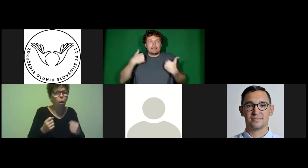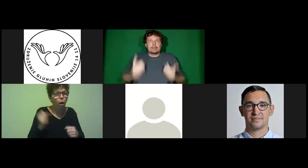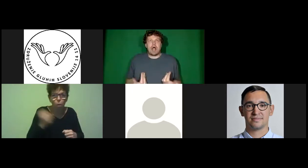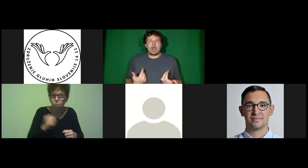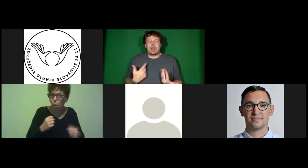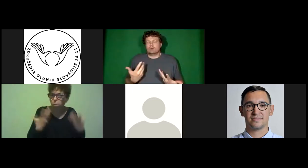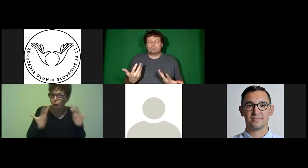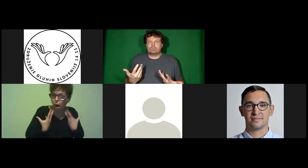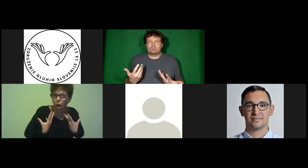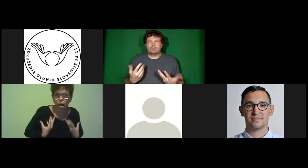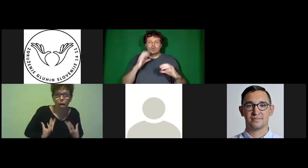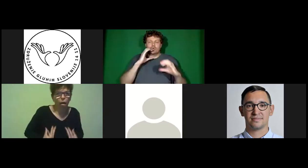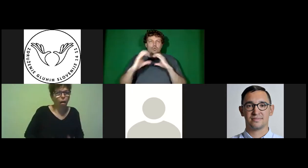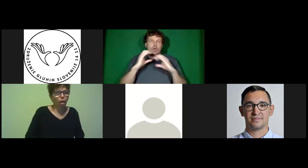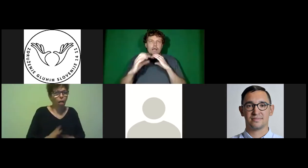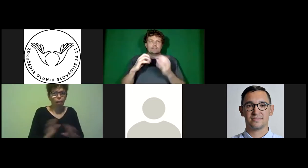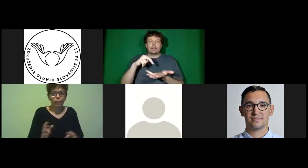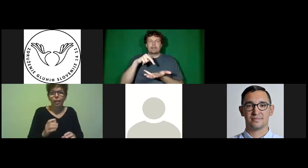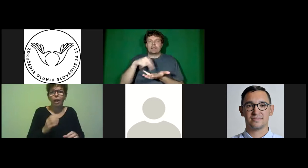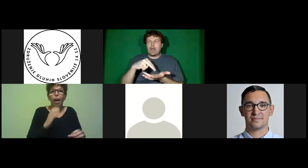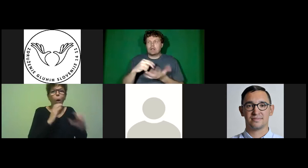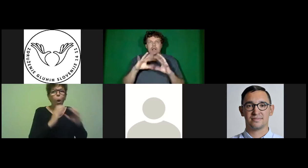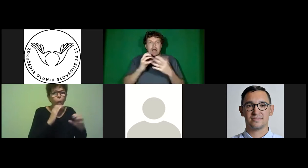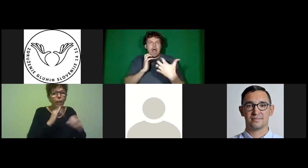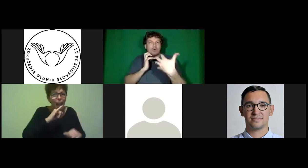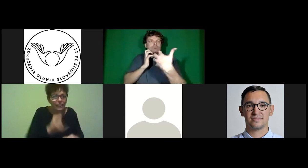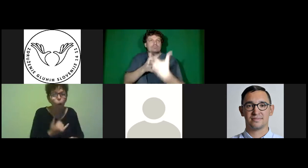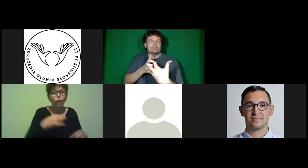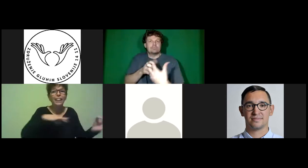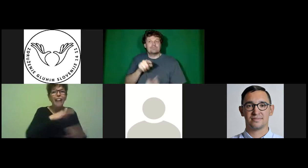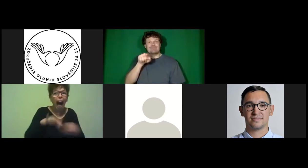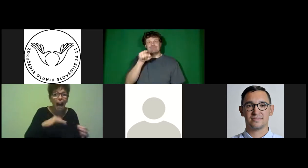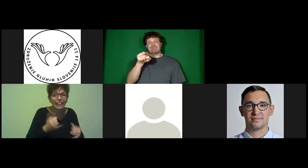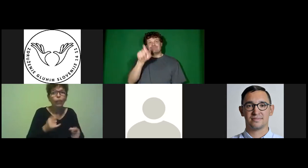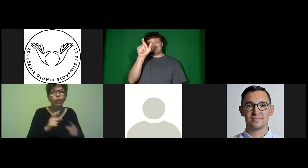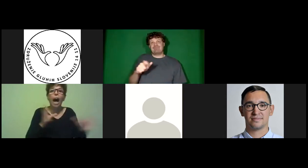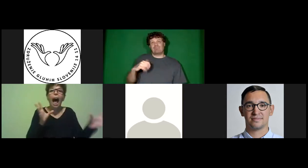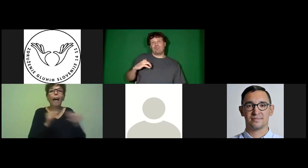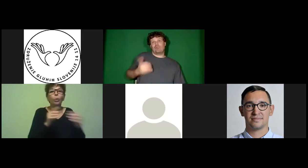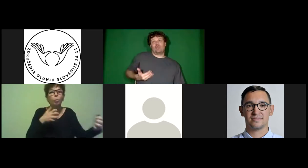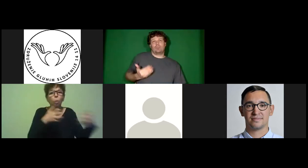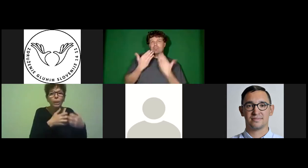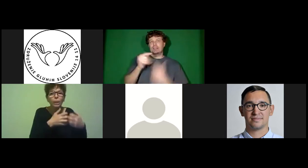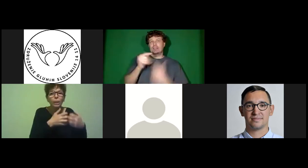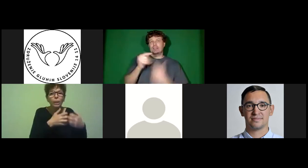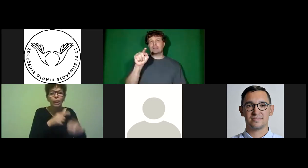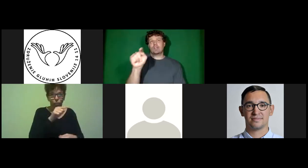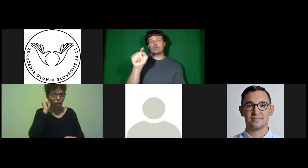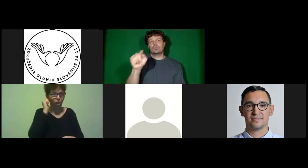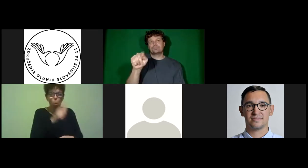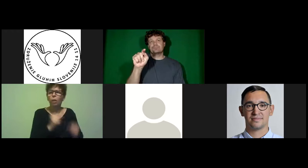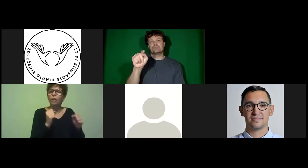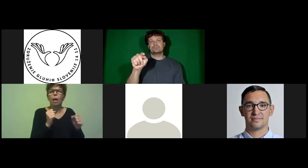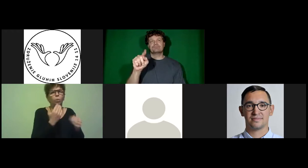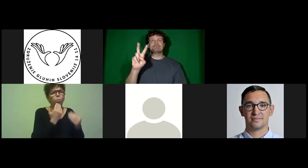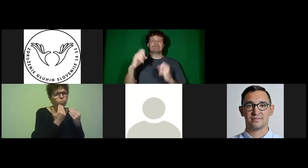So from these dance trainings, I was physically tired. I was tired from the communication efforts. I was